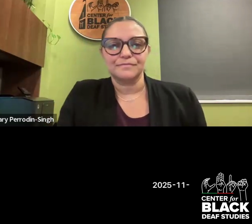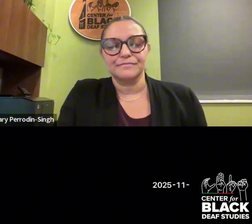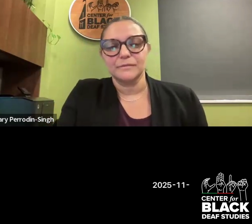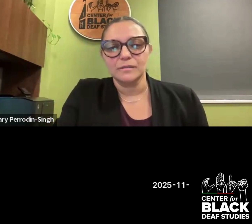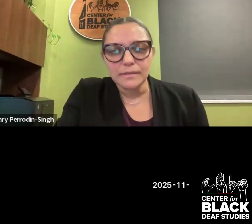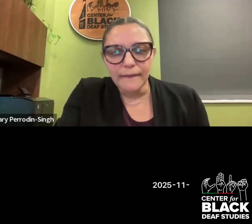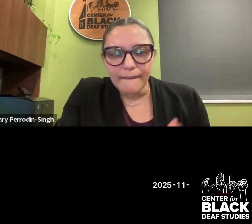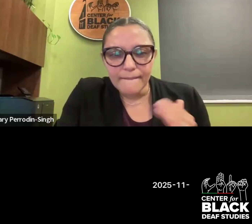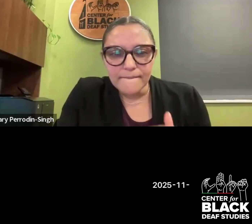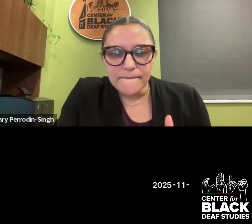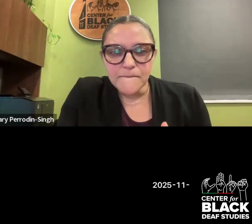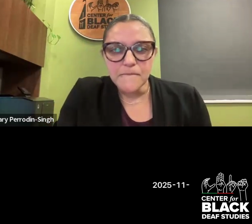experiences?